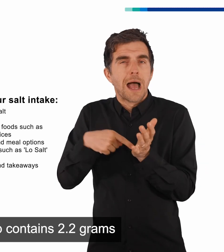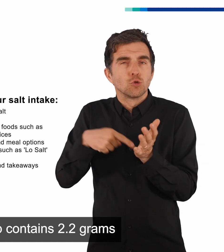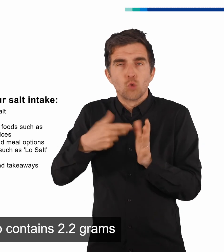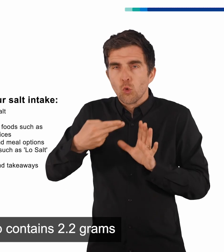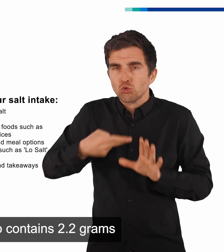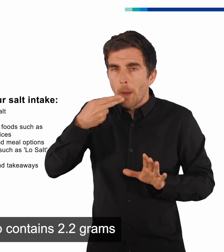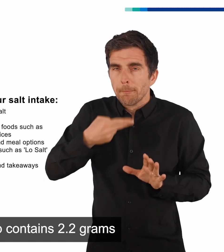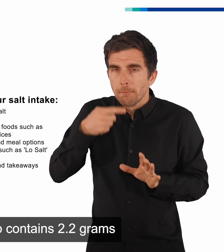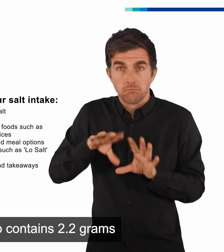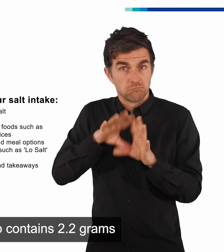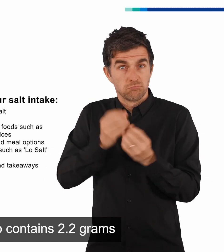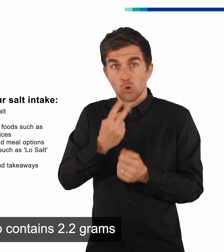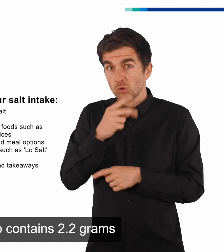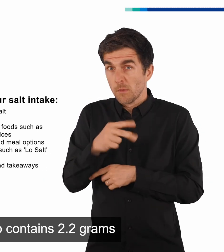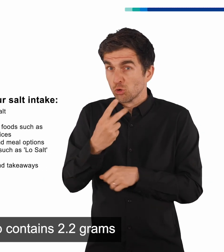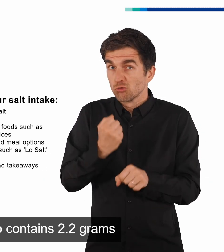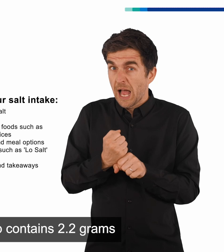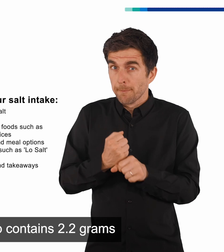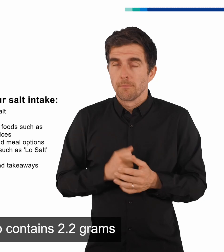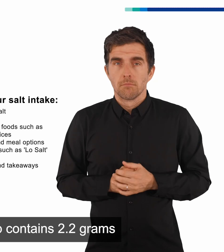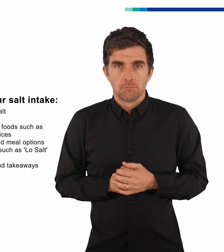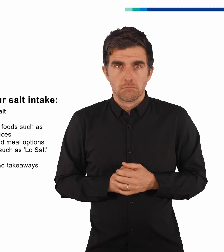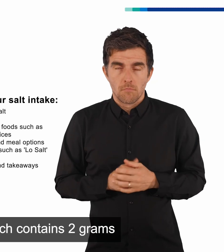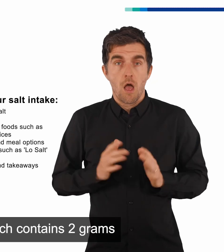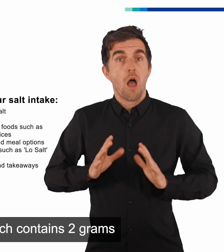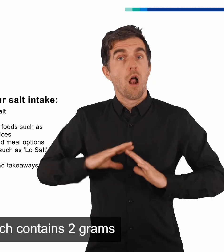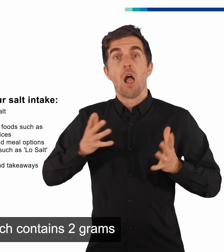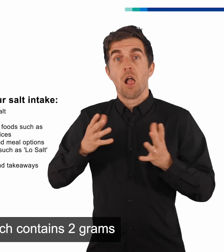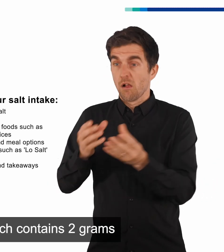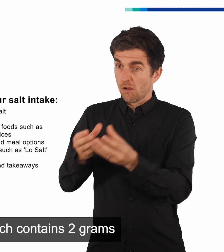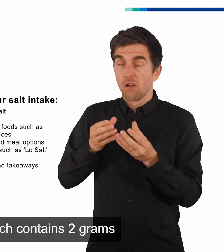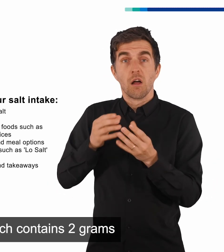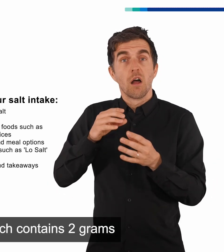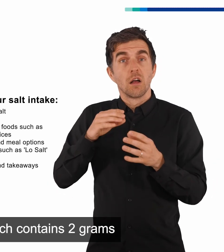grams. 30-gram portion of cheese contains 0.54 grams.